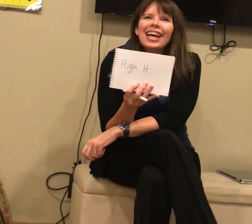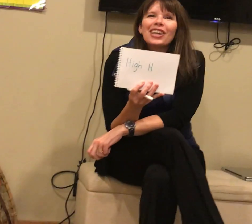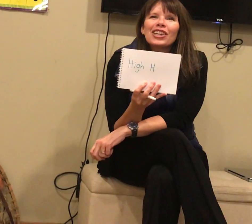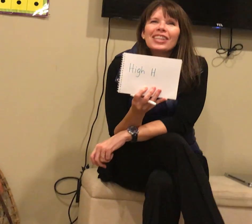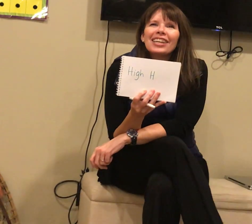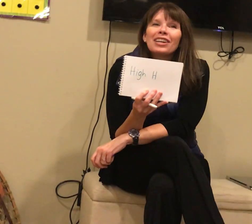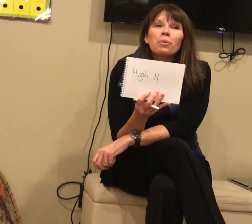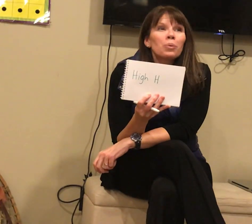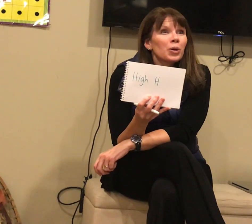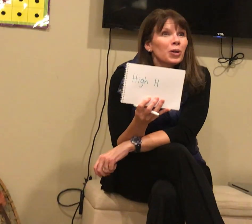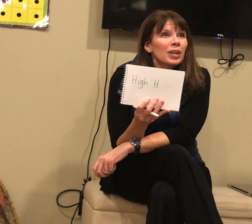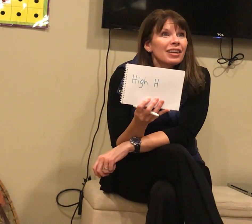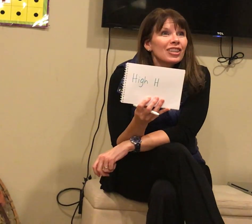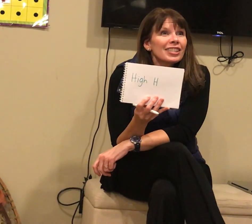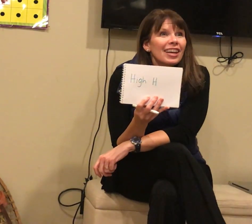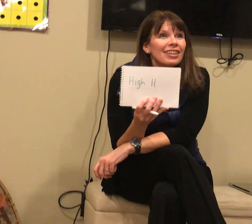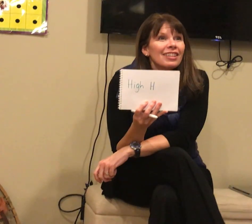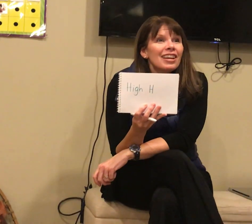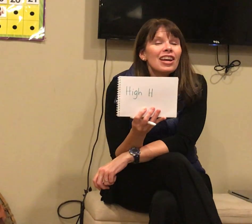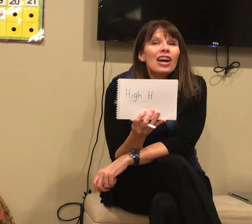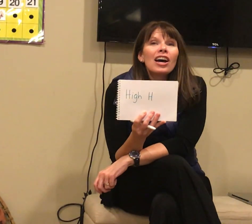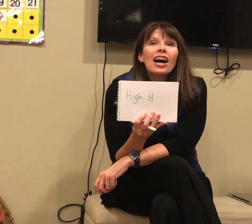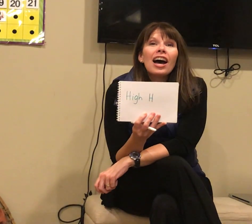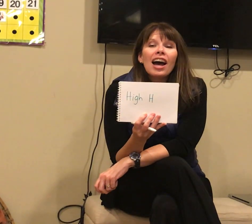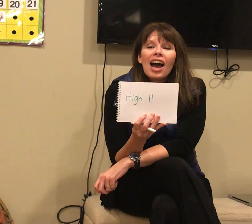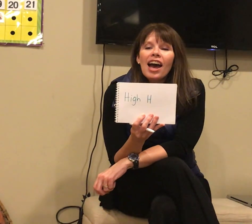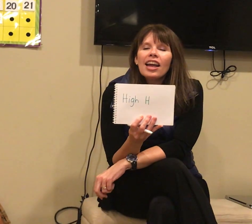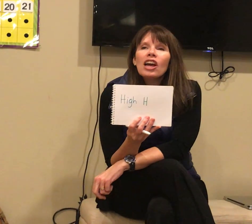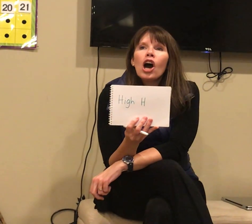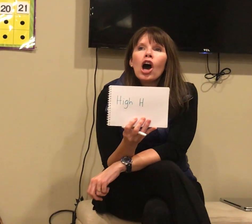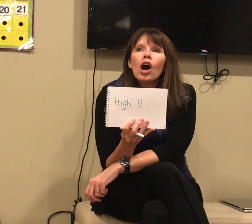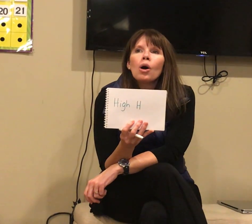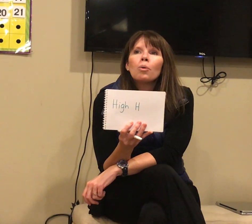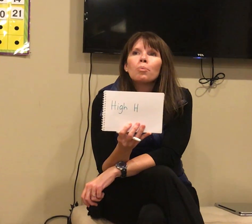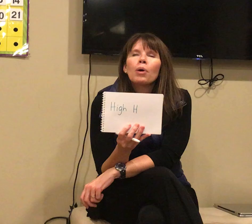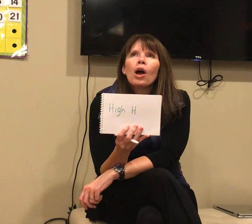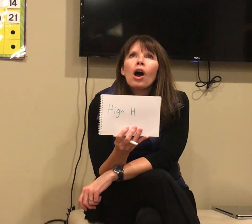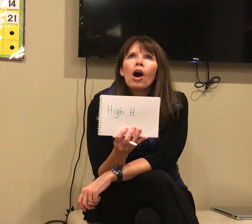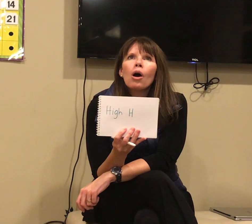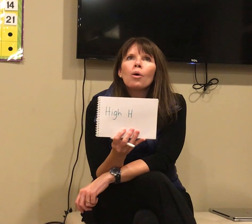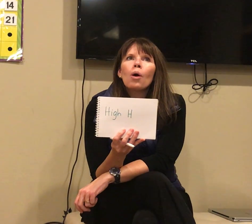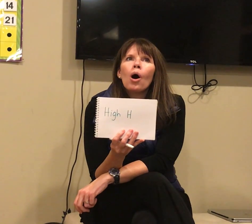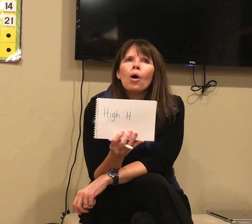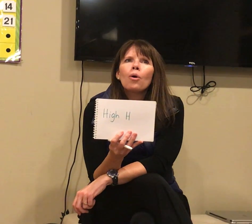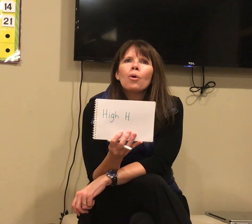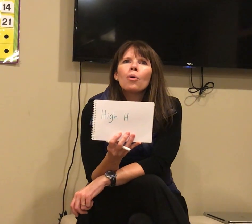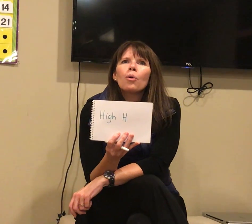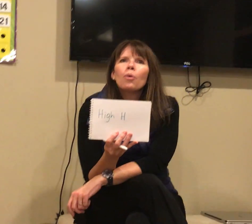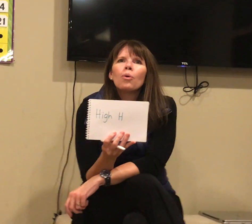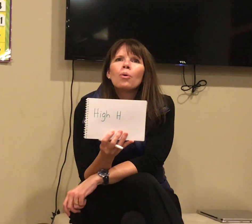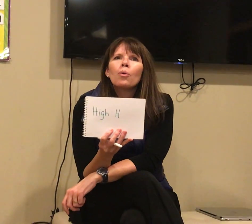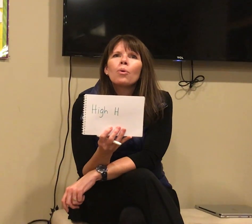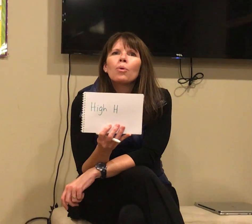letter in a word in our title. High hope. Ho.